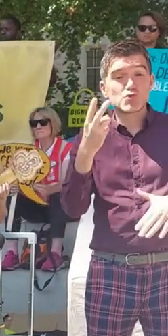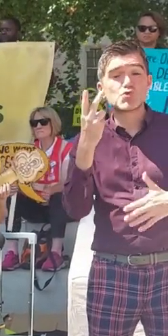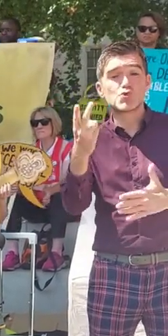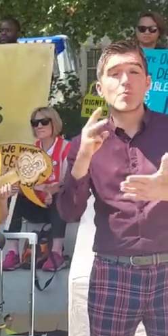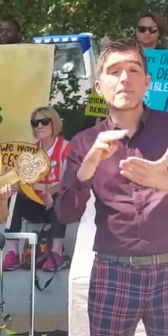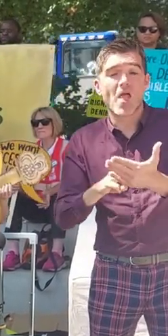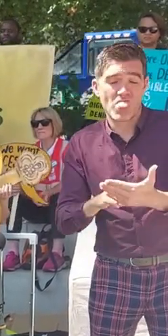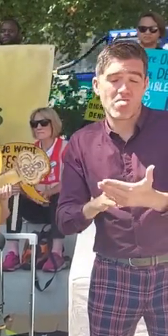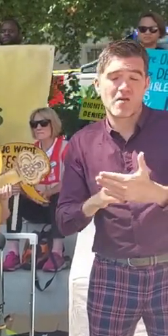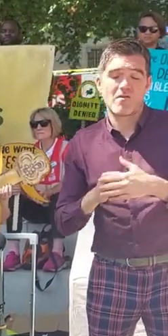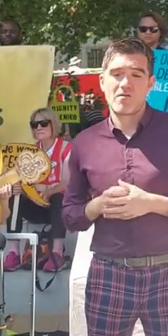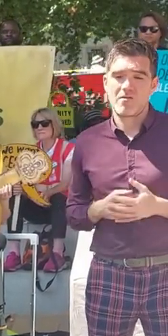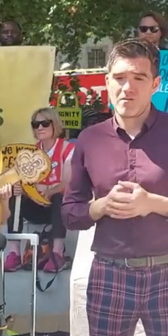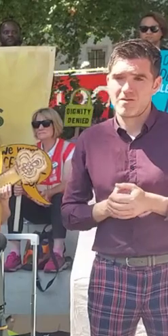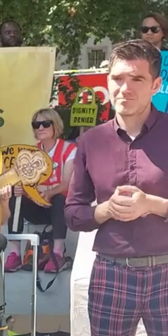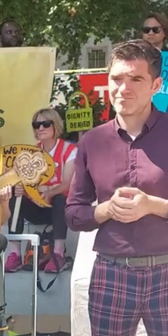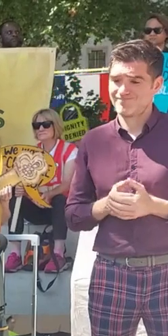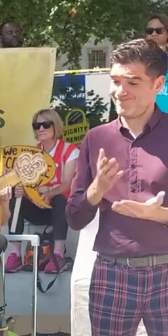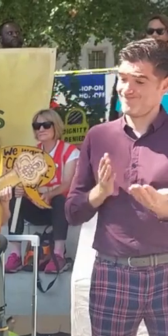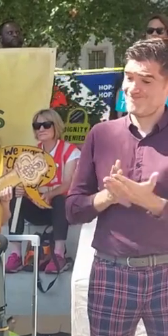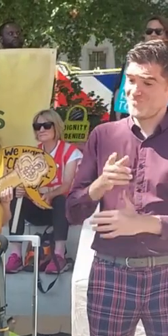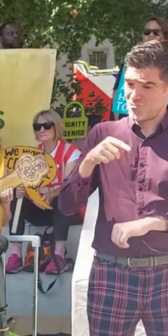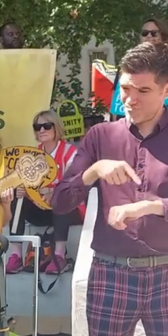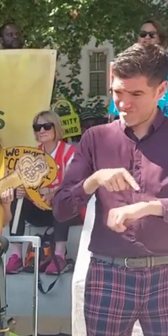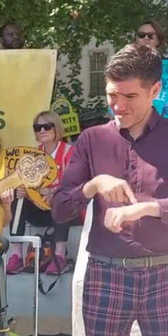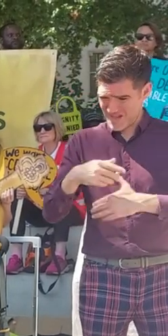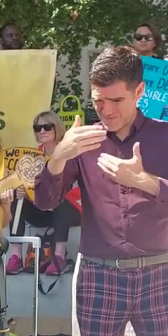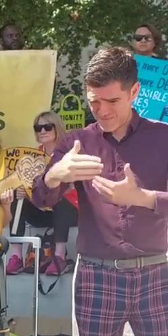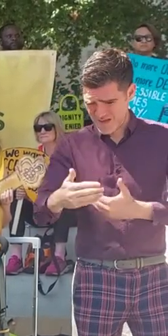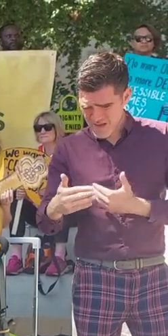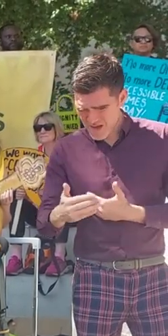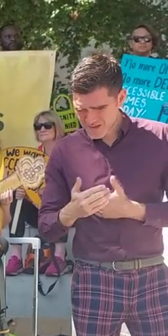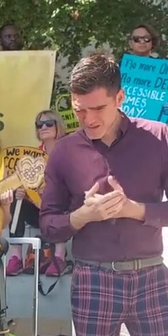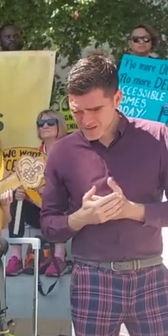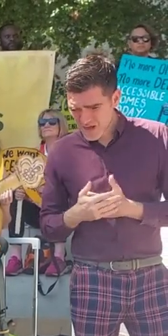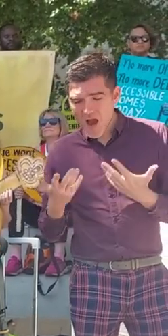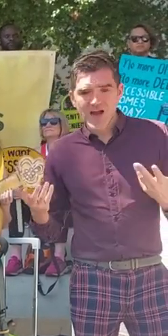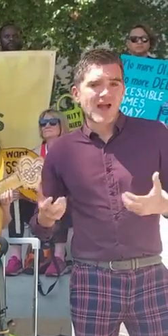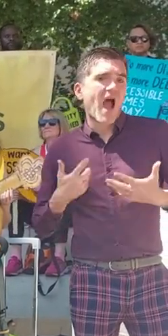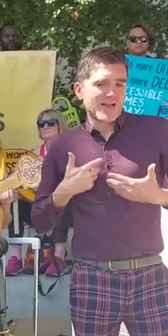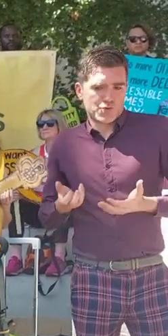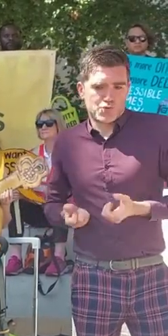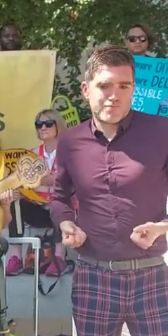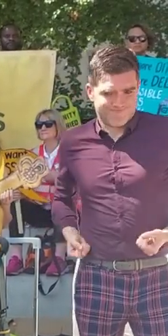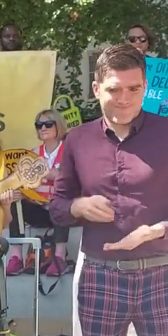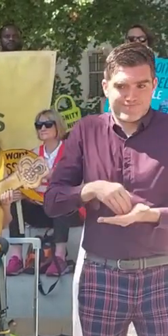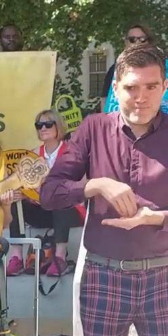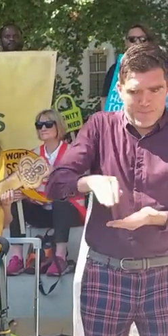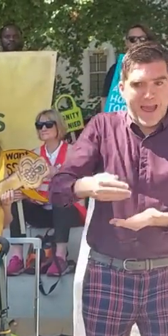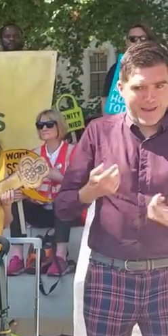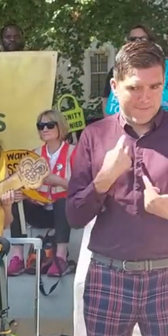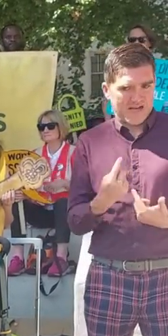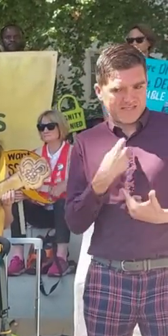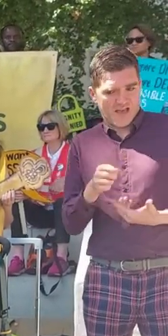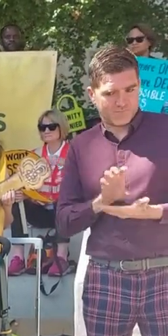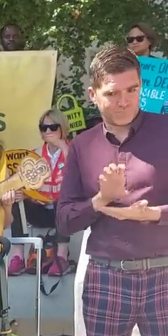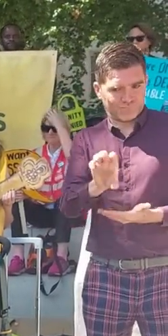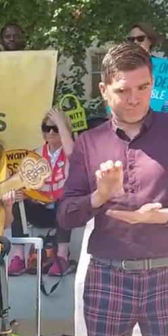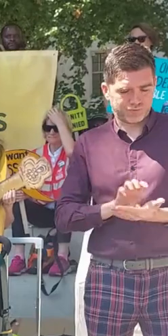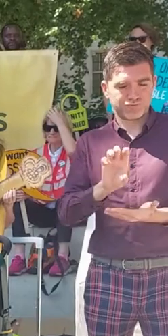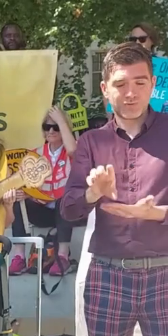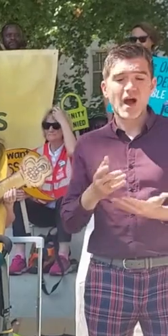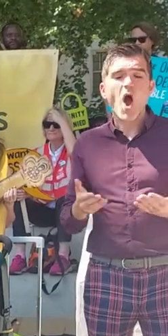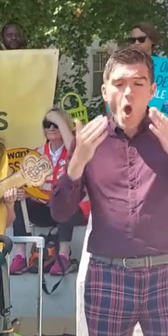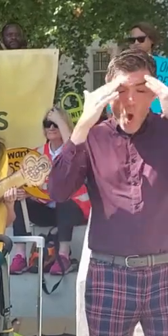2 months, during which I had to contribute to it financially. While hotels can be pleasant for